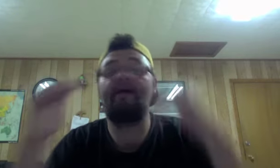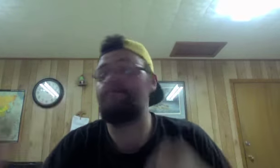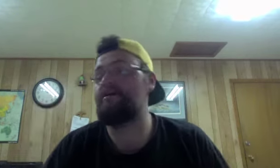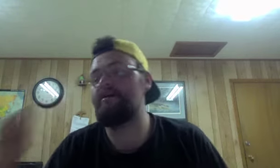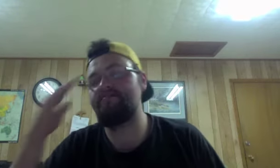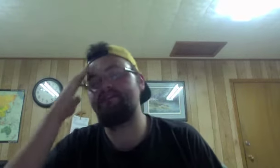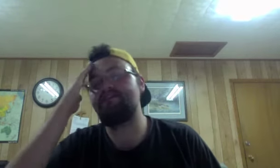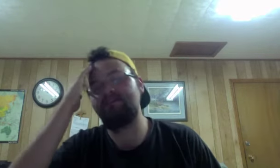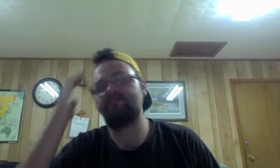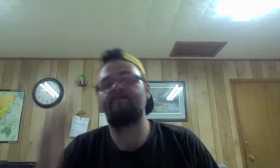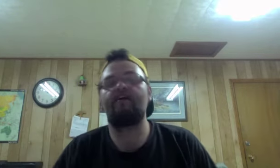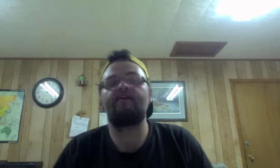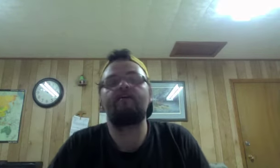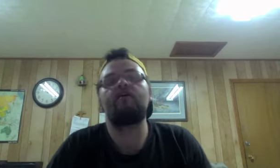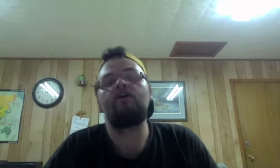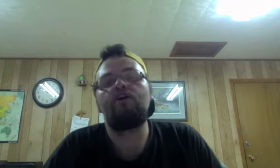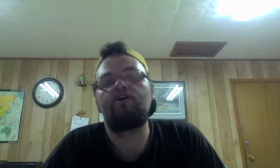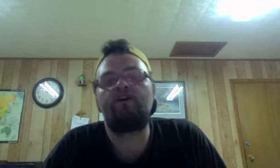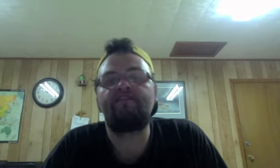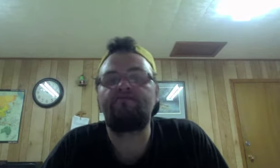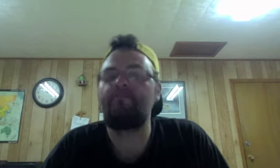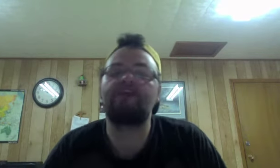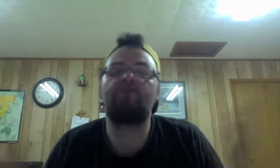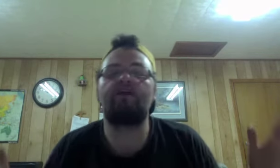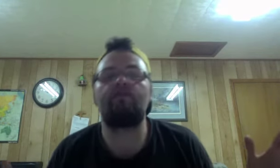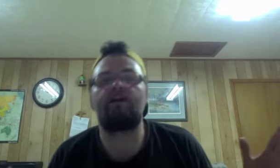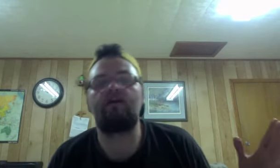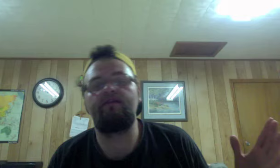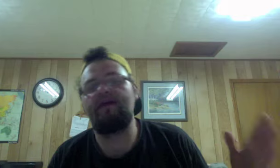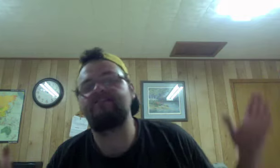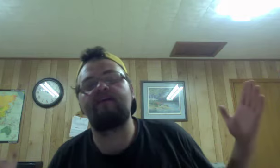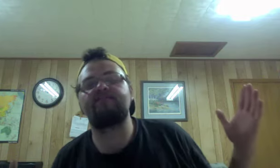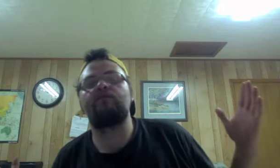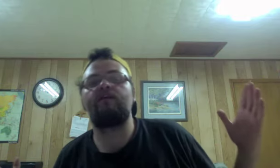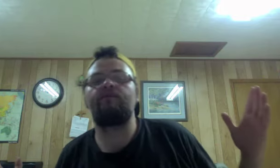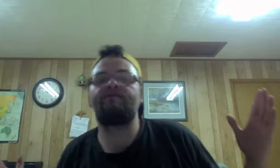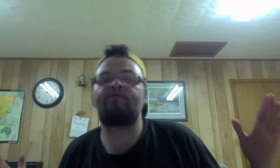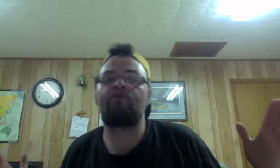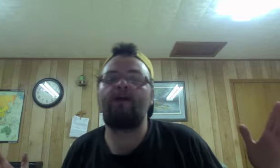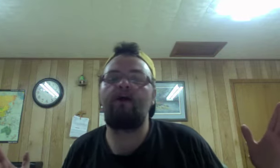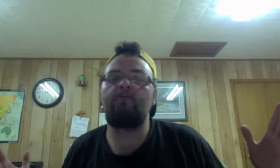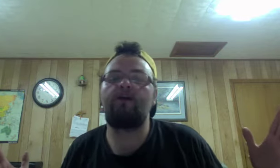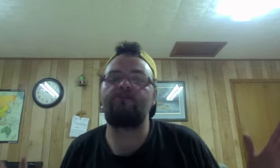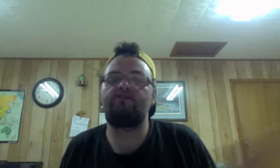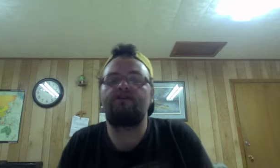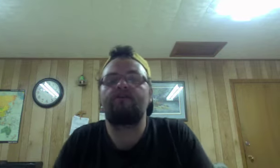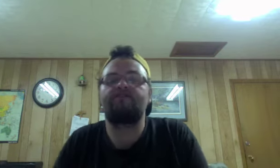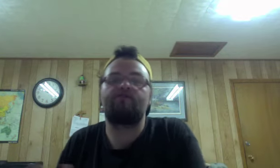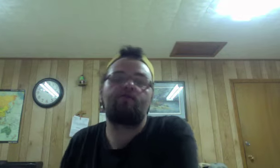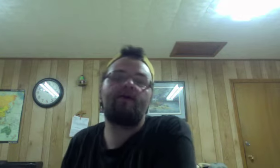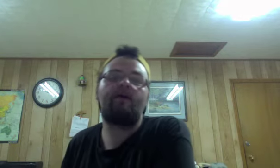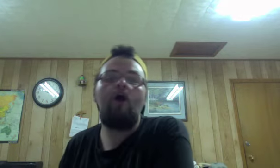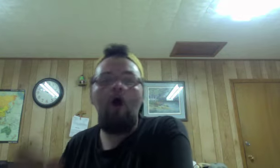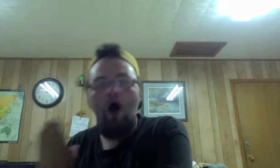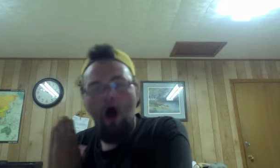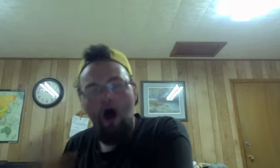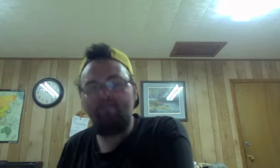because BC is a very good offense well that's why they won the that's obviously why they won the great cup last year because of their great offense